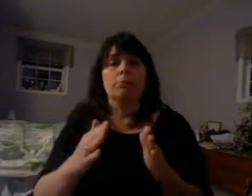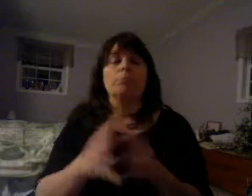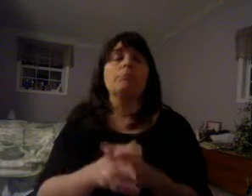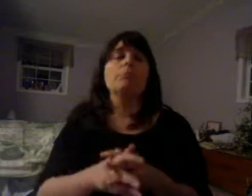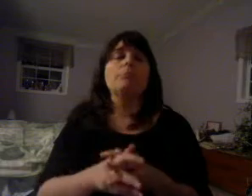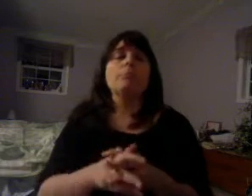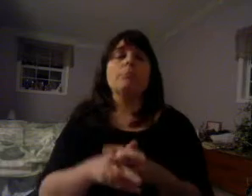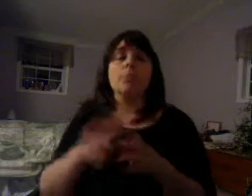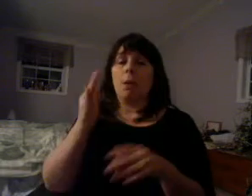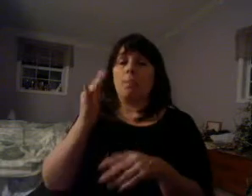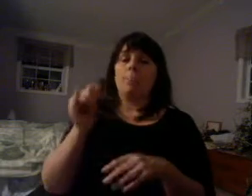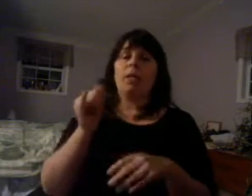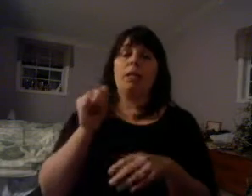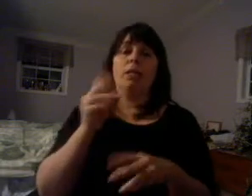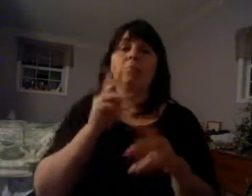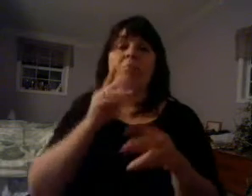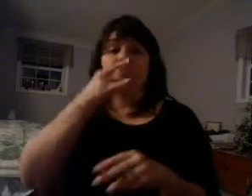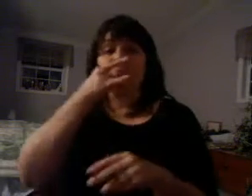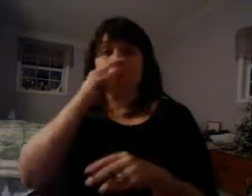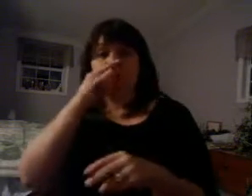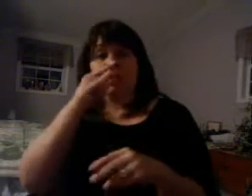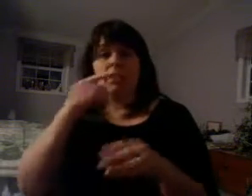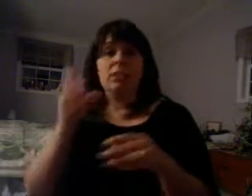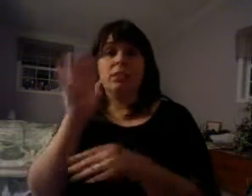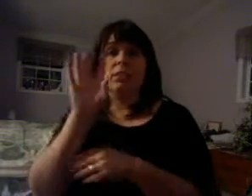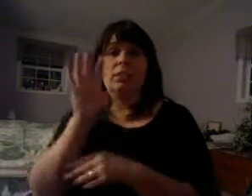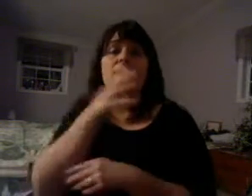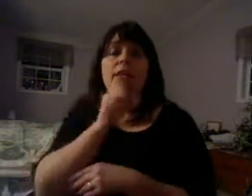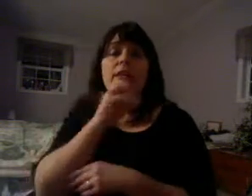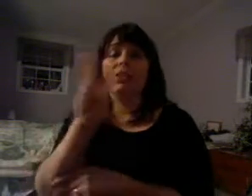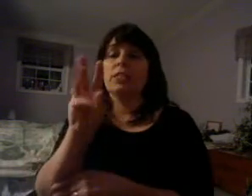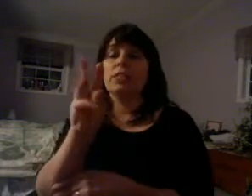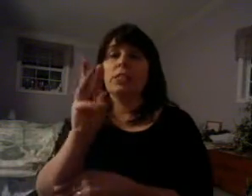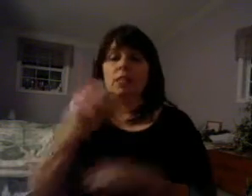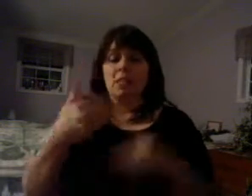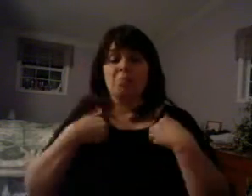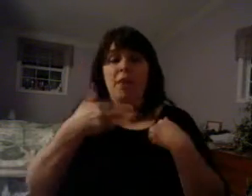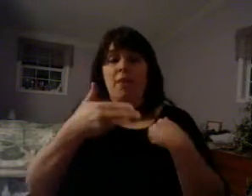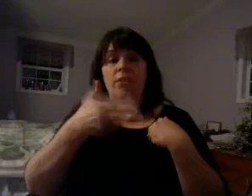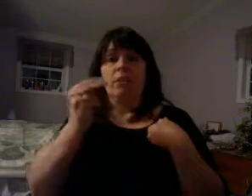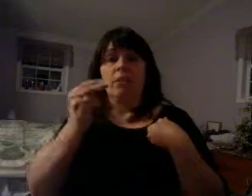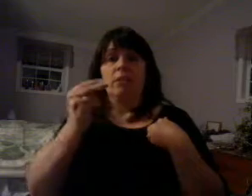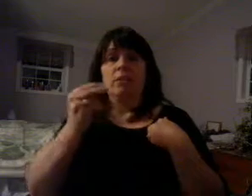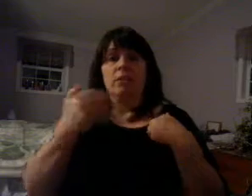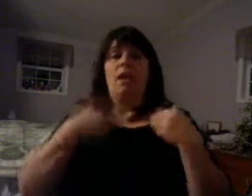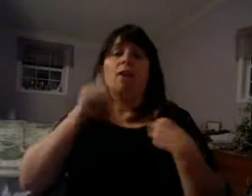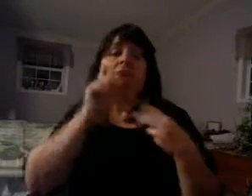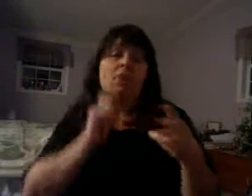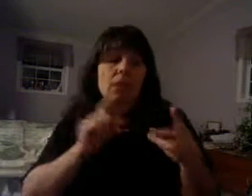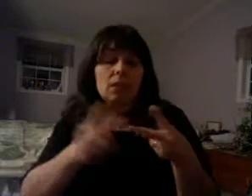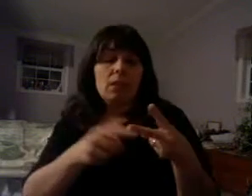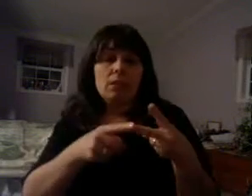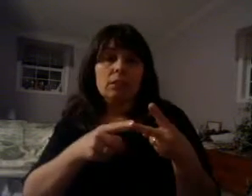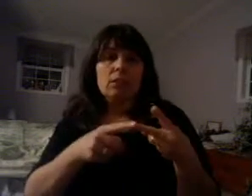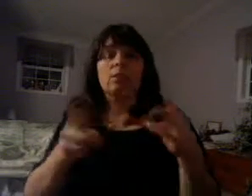gun, committed a serious crime, had sex, used alcohol, used drugs, been arrested